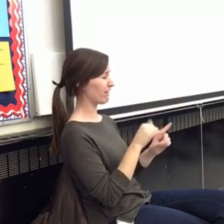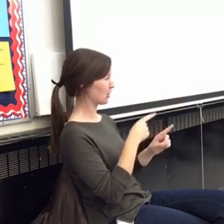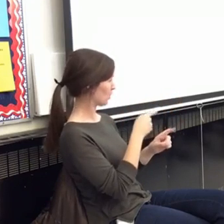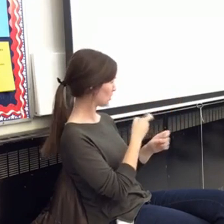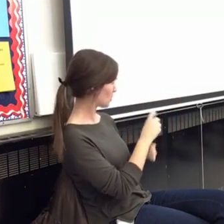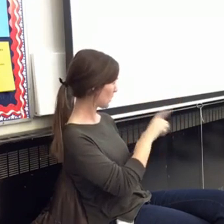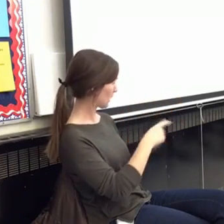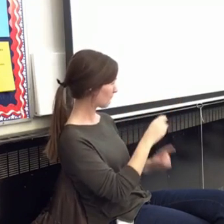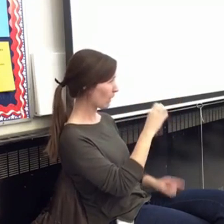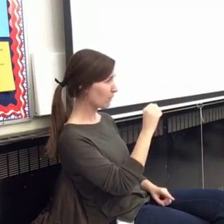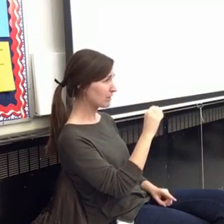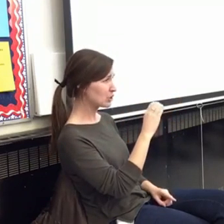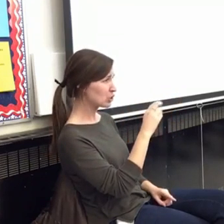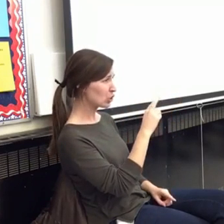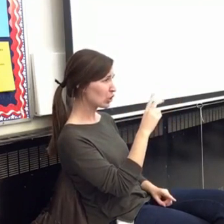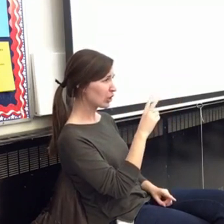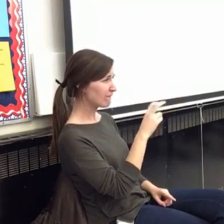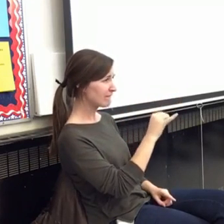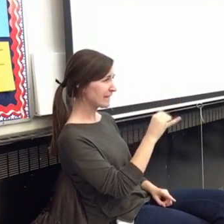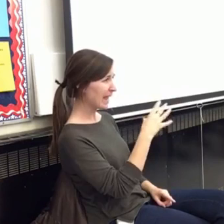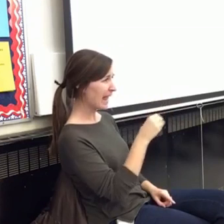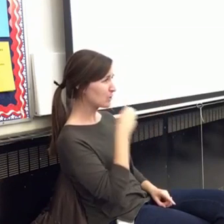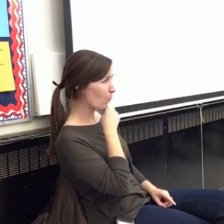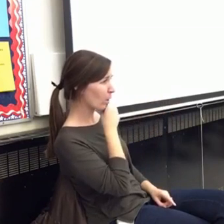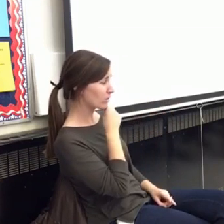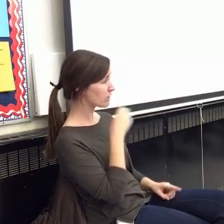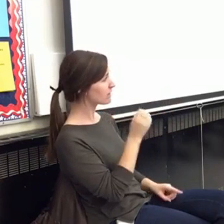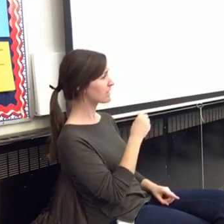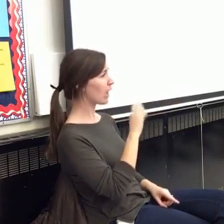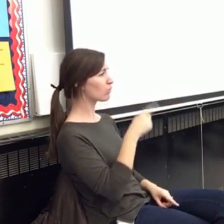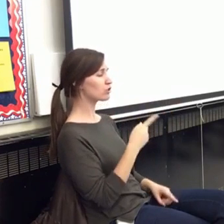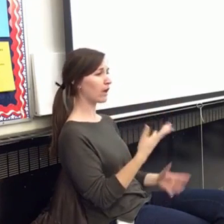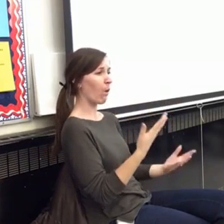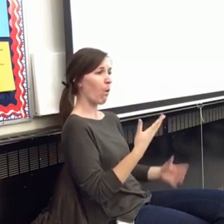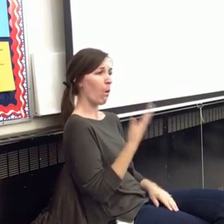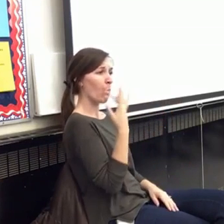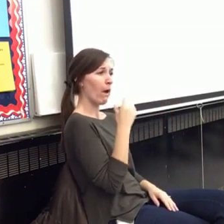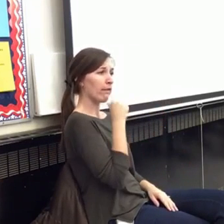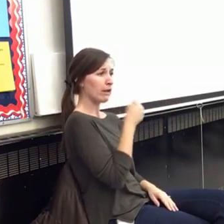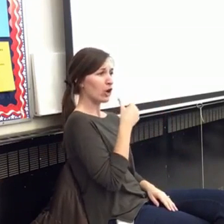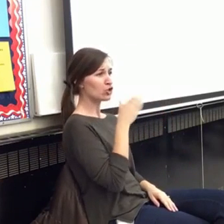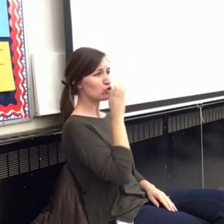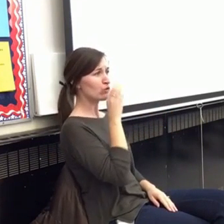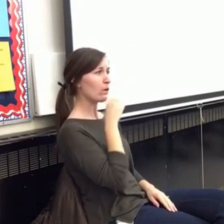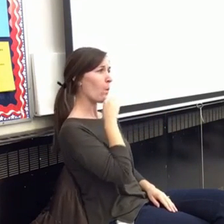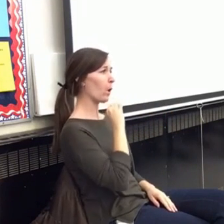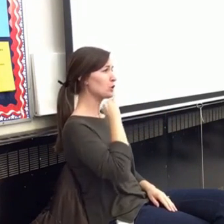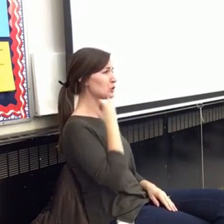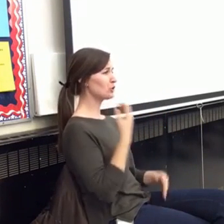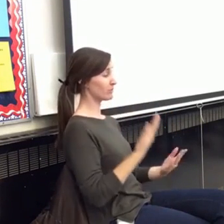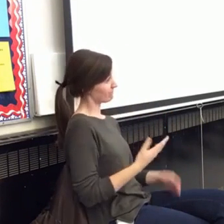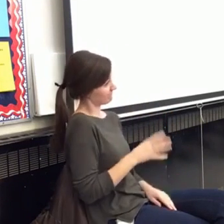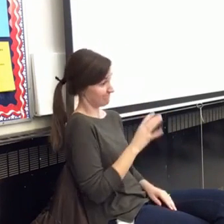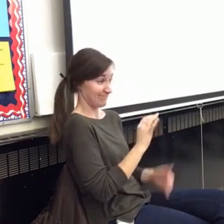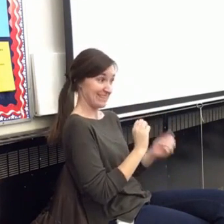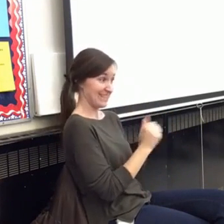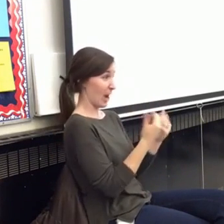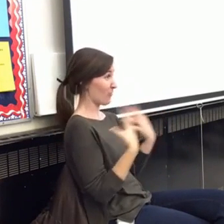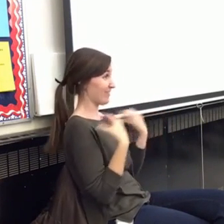and oranges? I was like, why didn't they just drink orange juice? Oh, well, that's how they solved